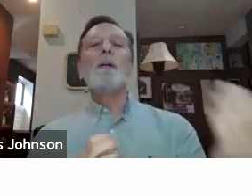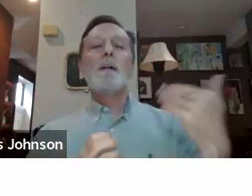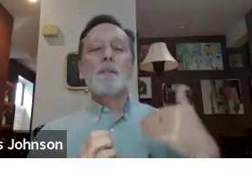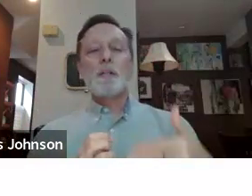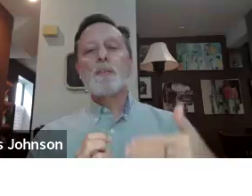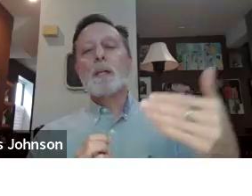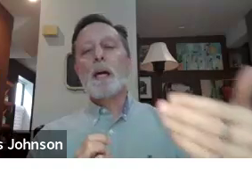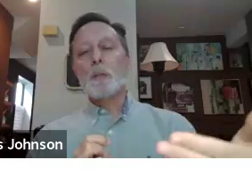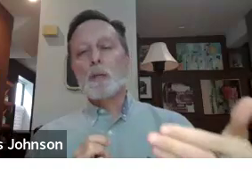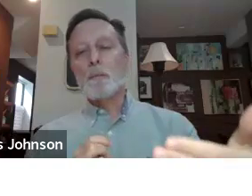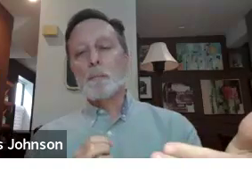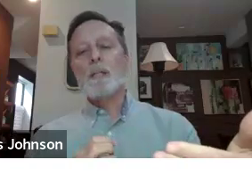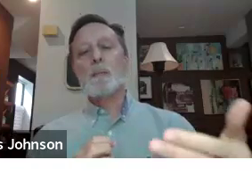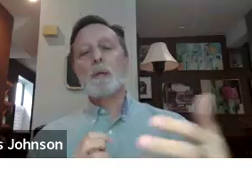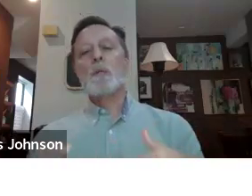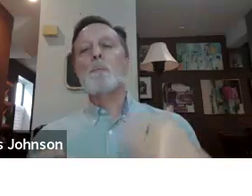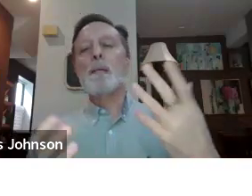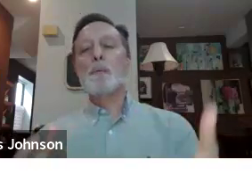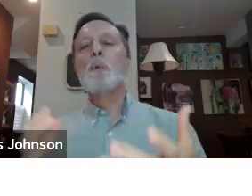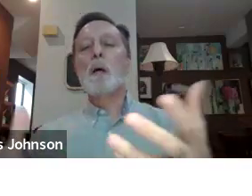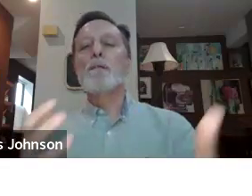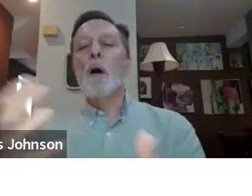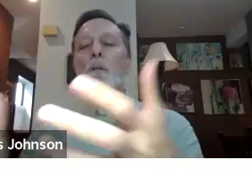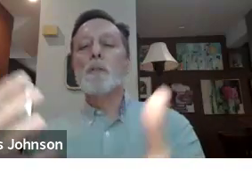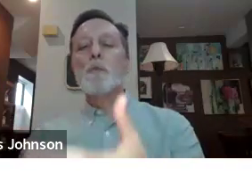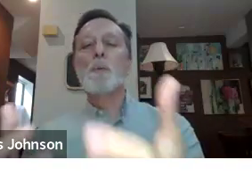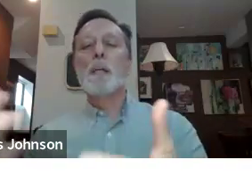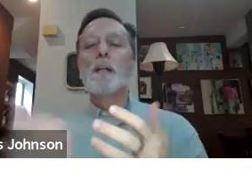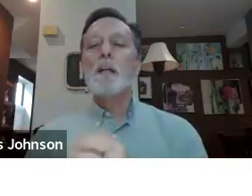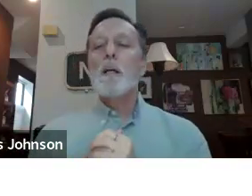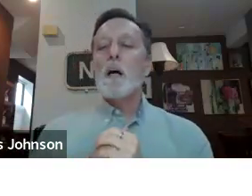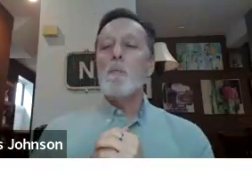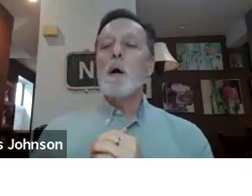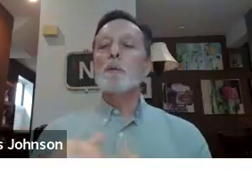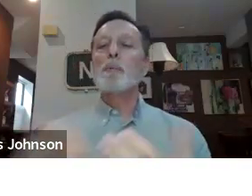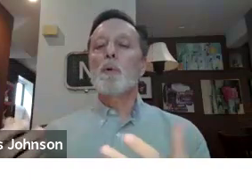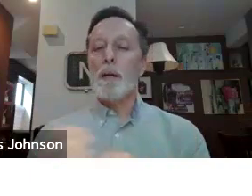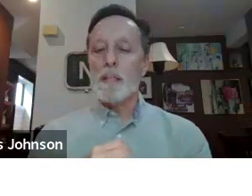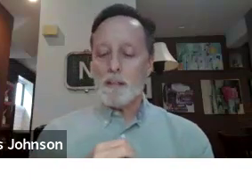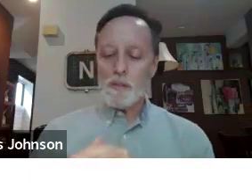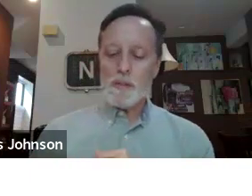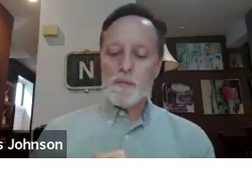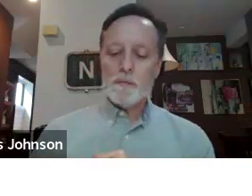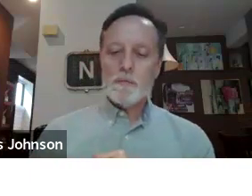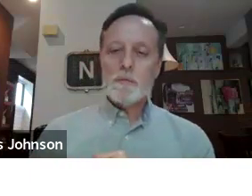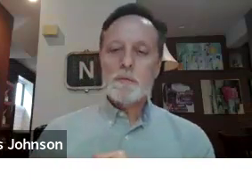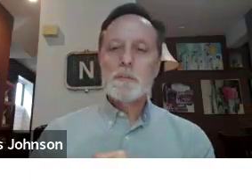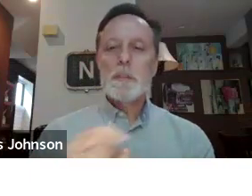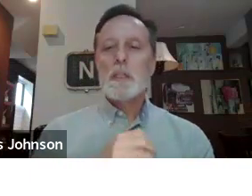accident medical. There's also a category for participants, so people who are involved in doing what your programming